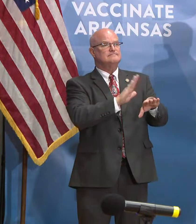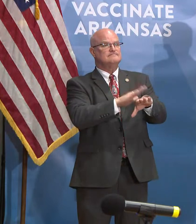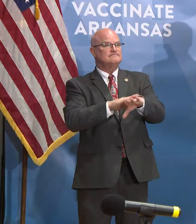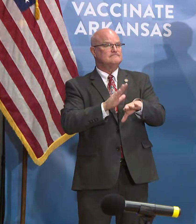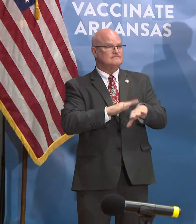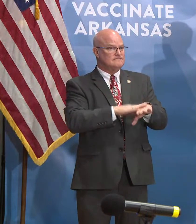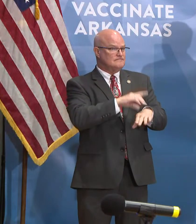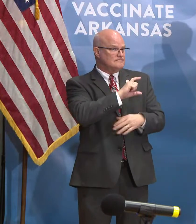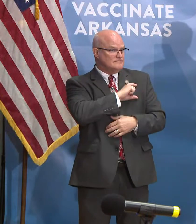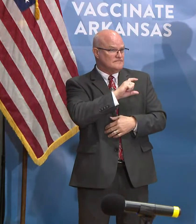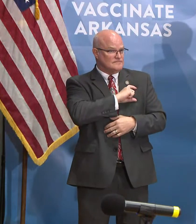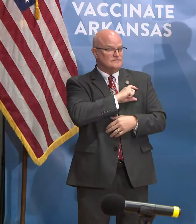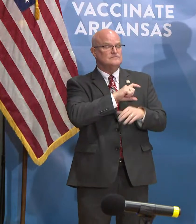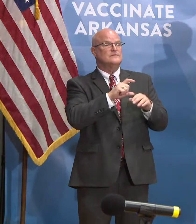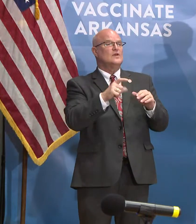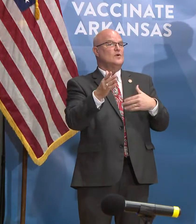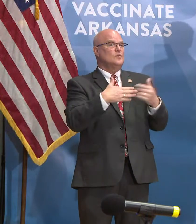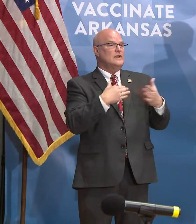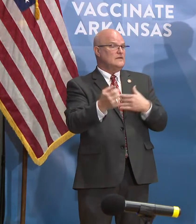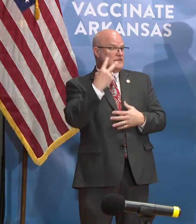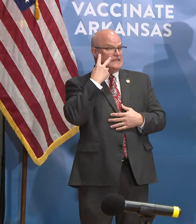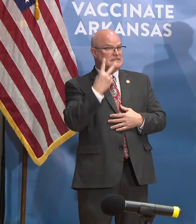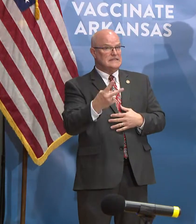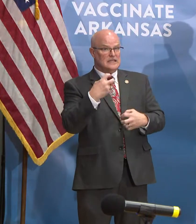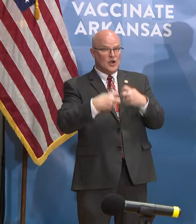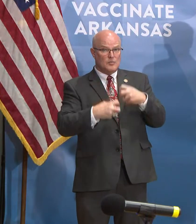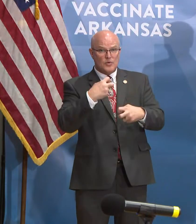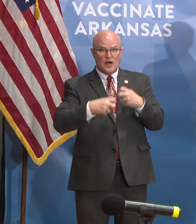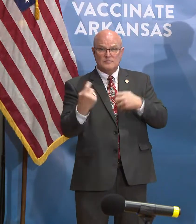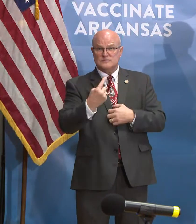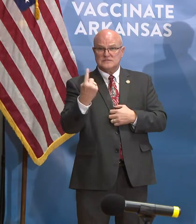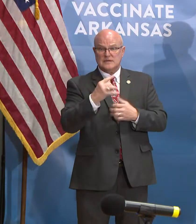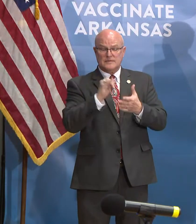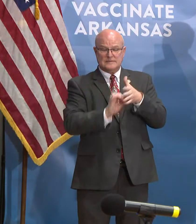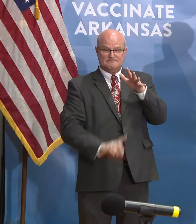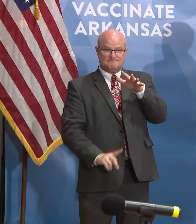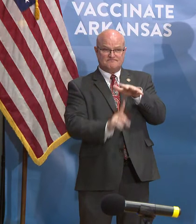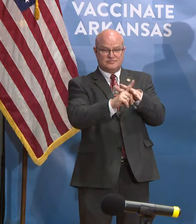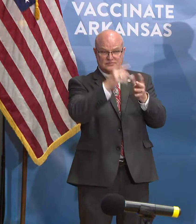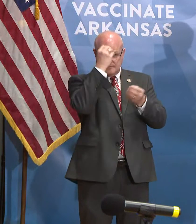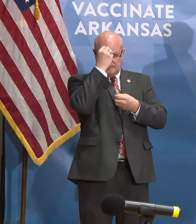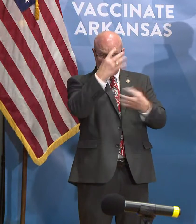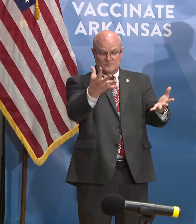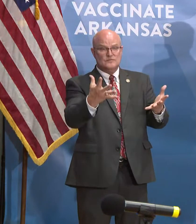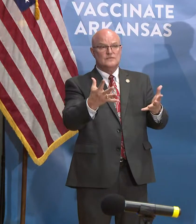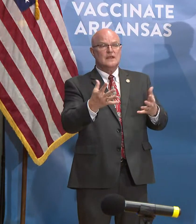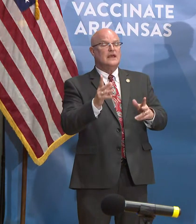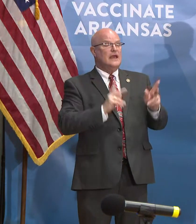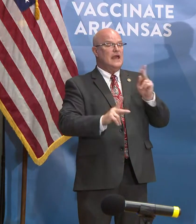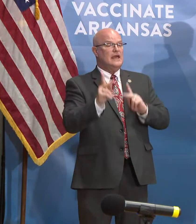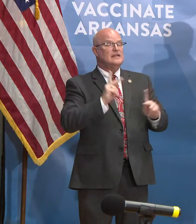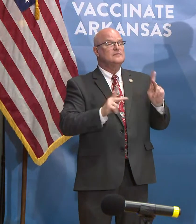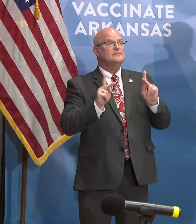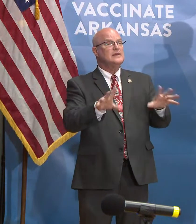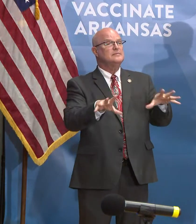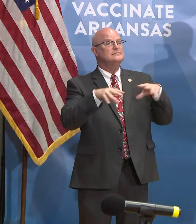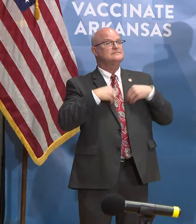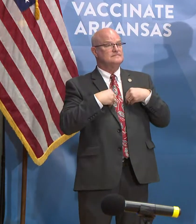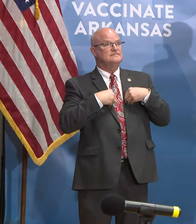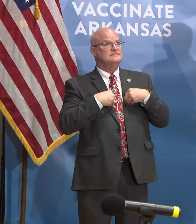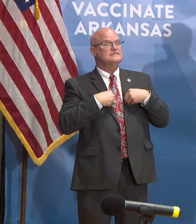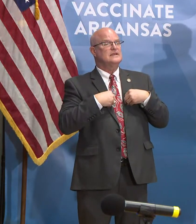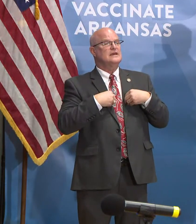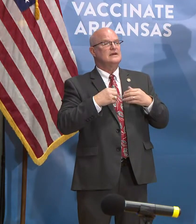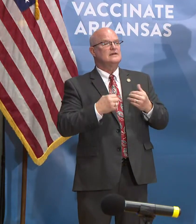law enforcement whenever they see a problem or something that should be reported, and citizens taking